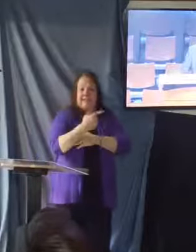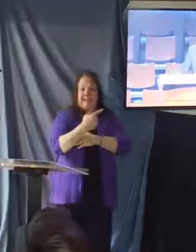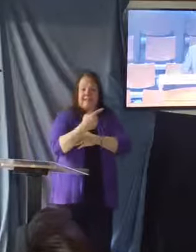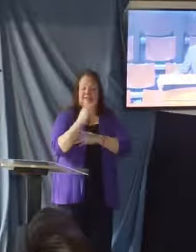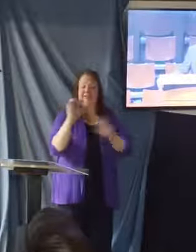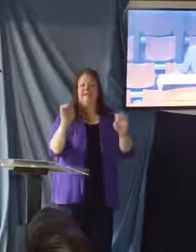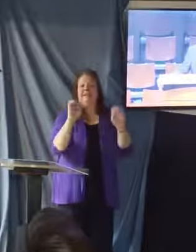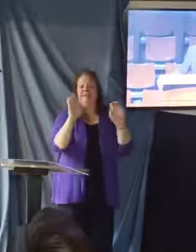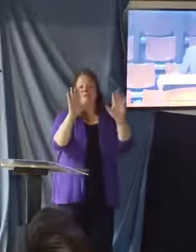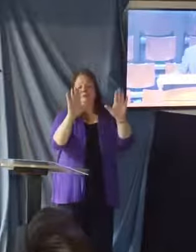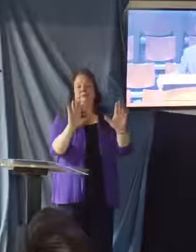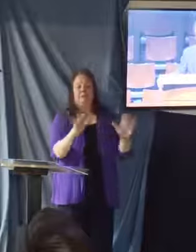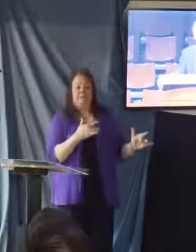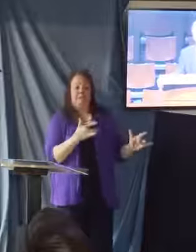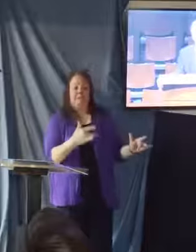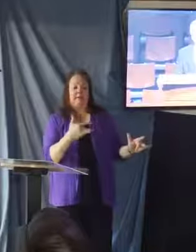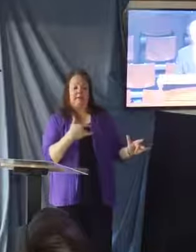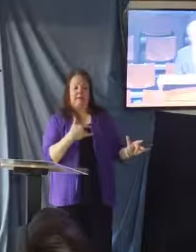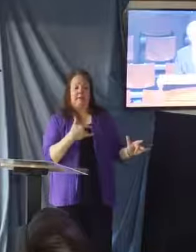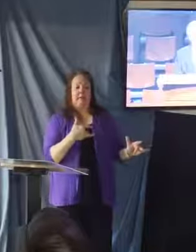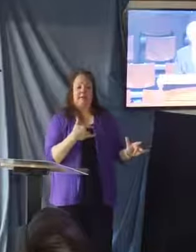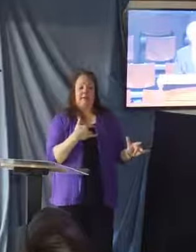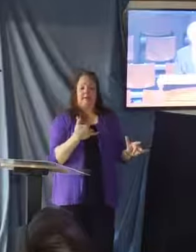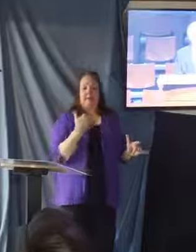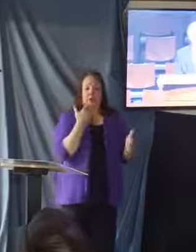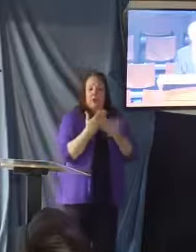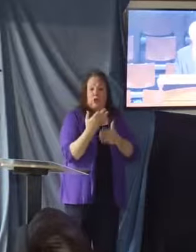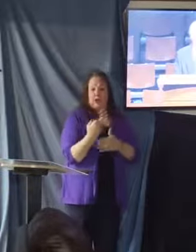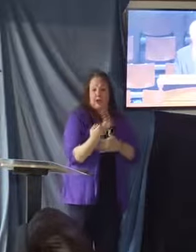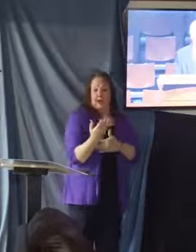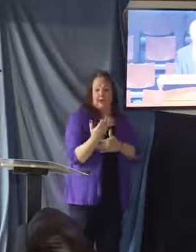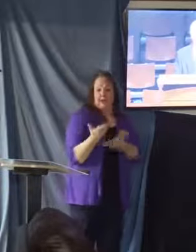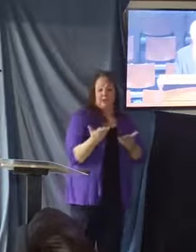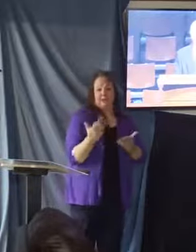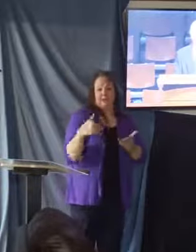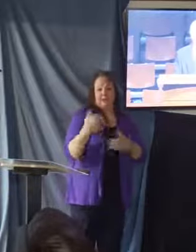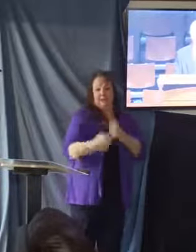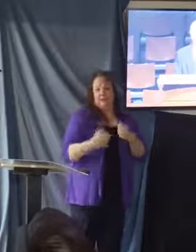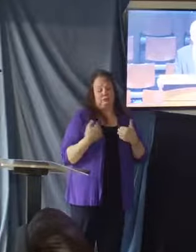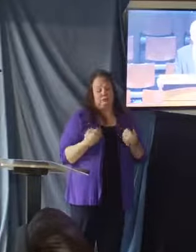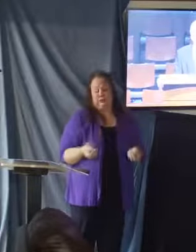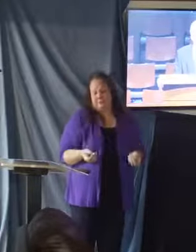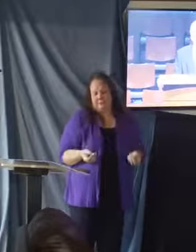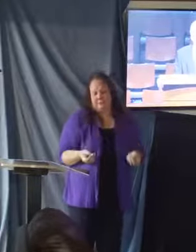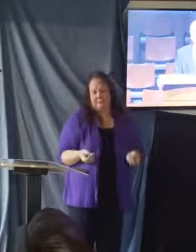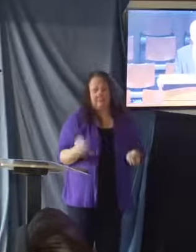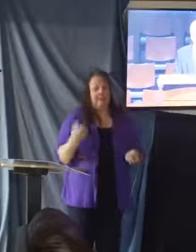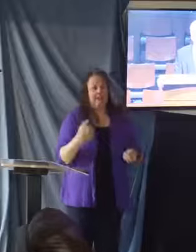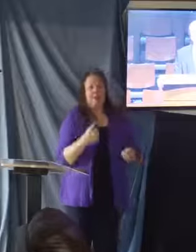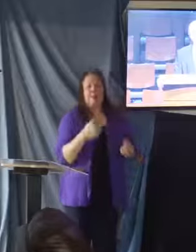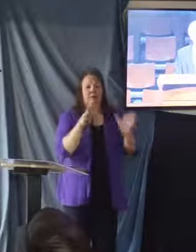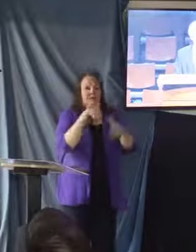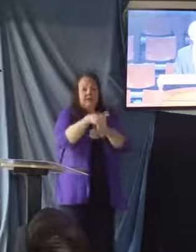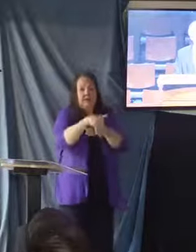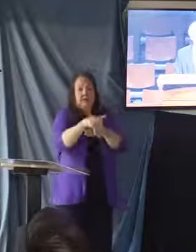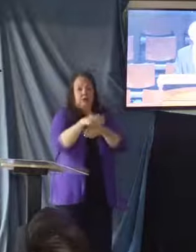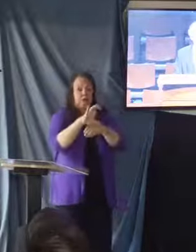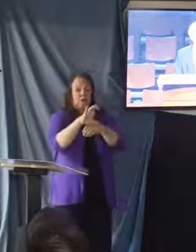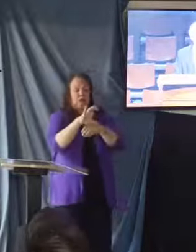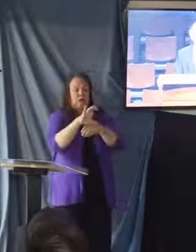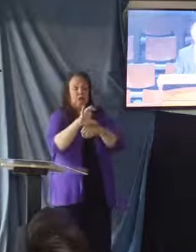Sunday. Normally, we have a Good Friday service, which we did not have this year. And we do not have a Sunday night